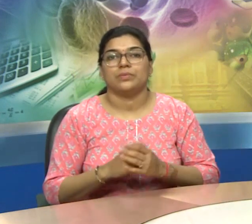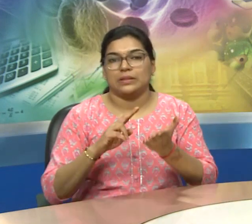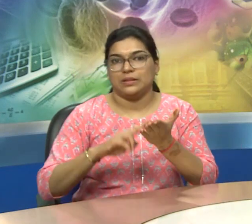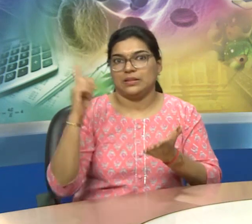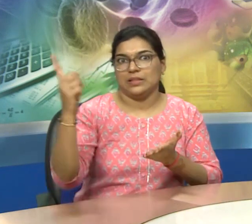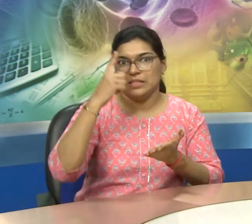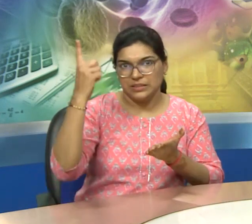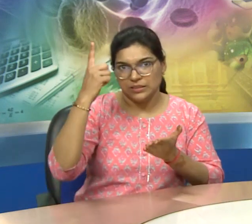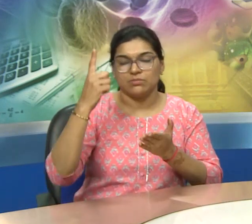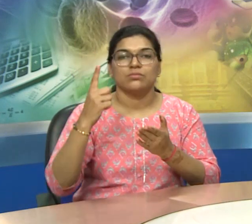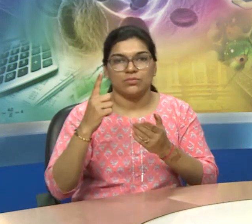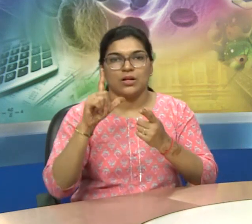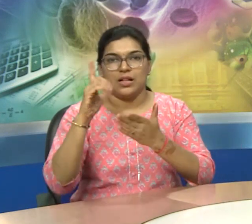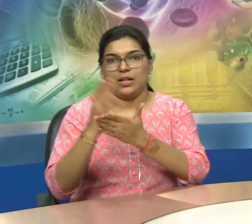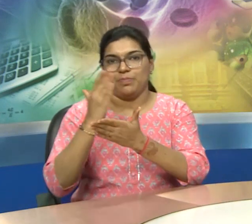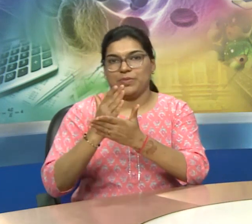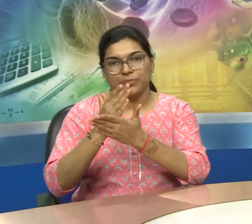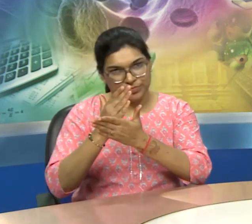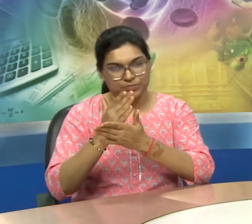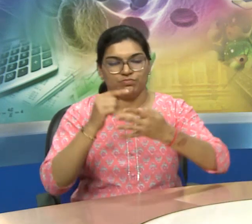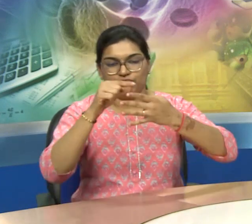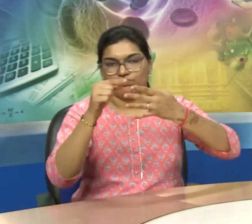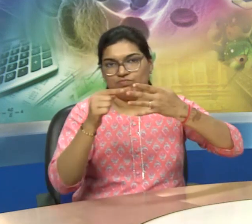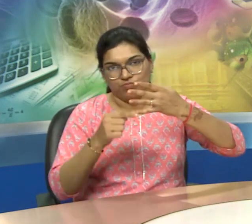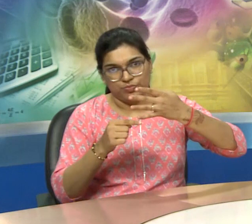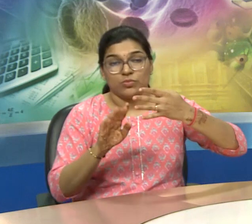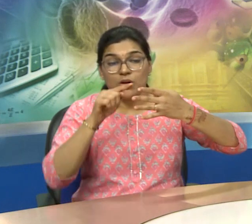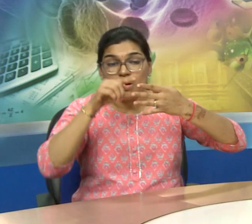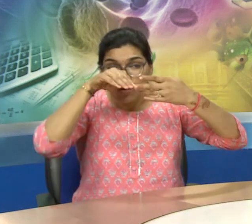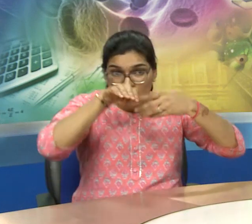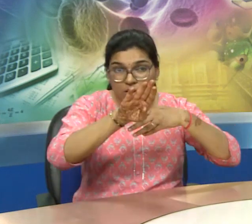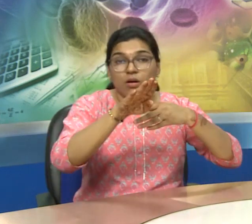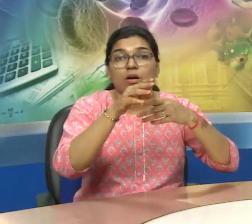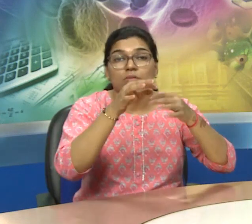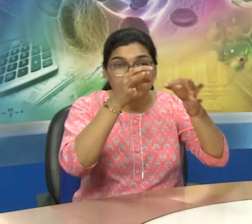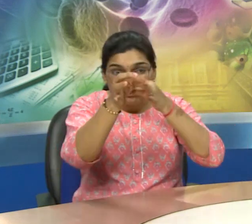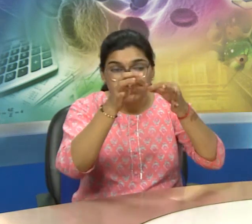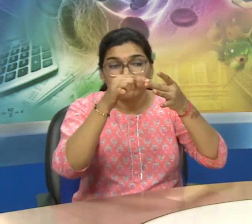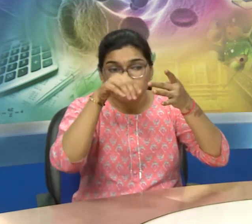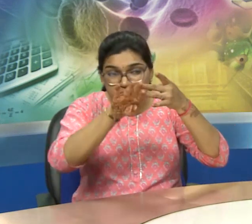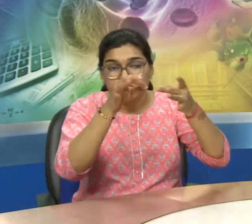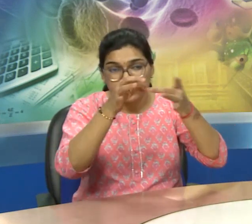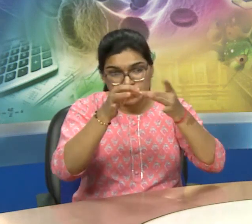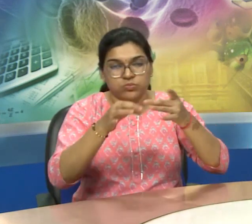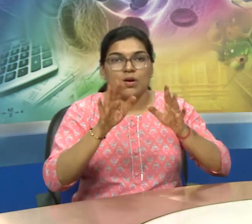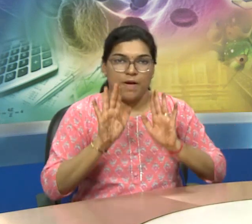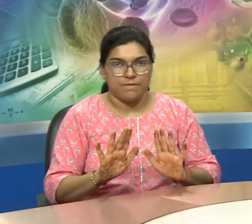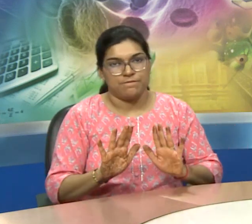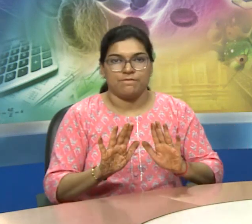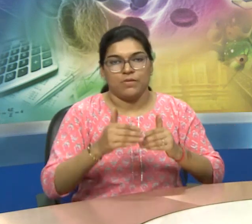of library is national libraries. We will understand in detail all these libraries further.